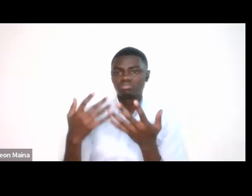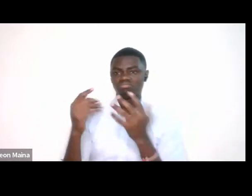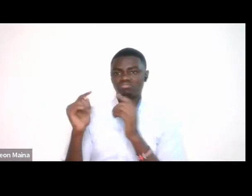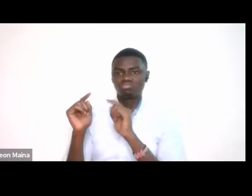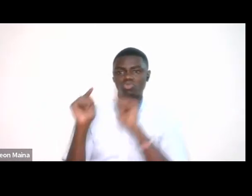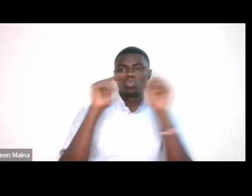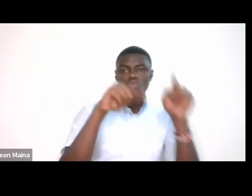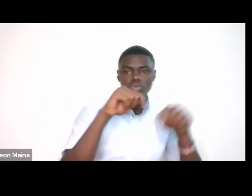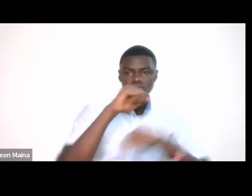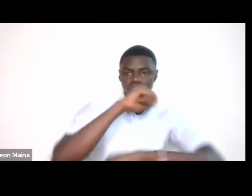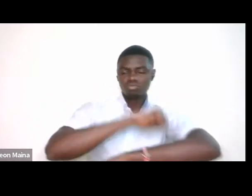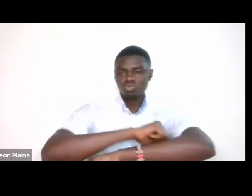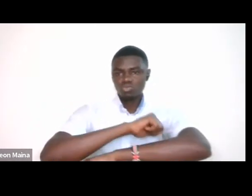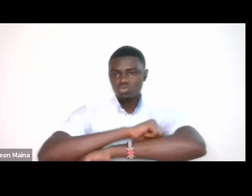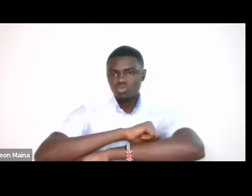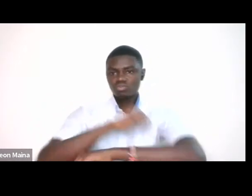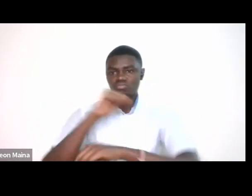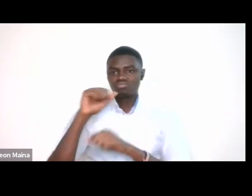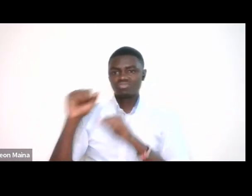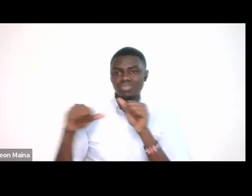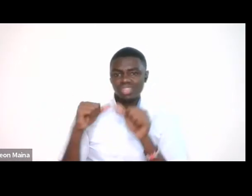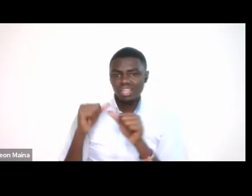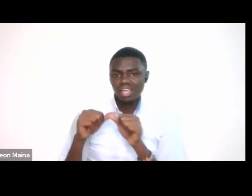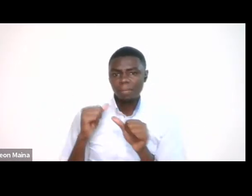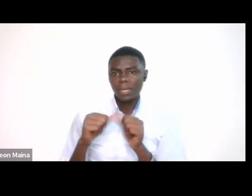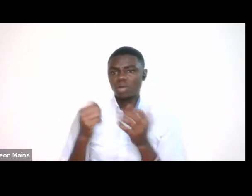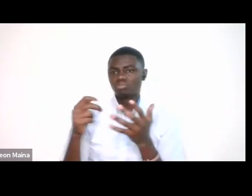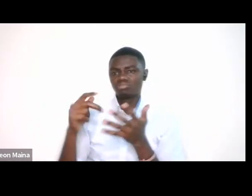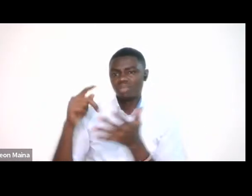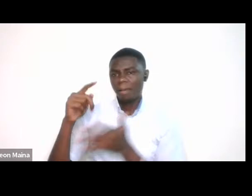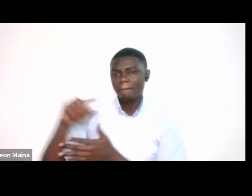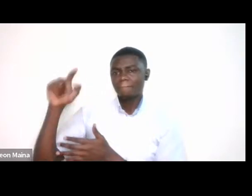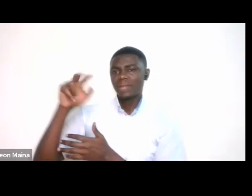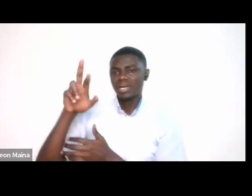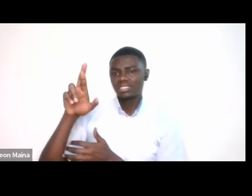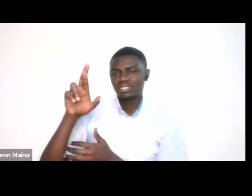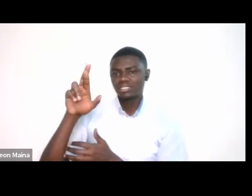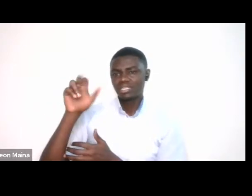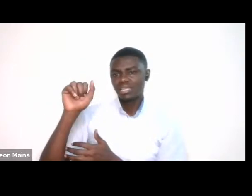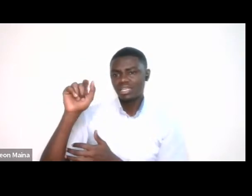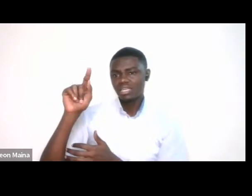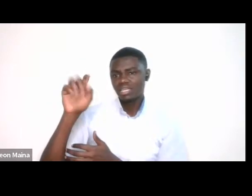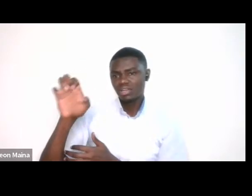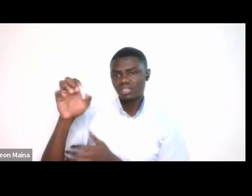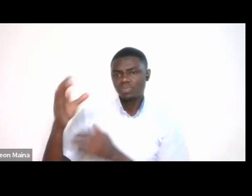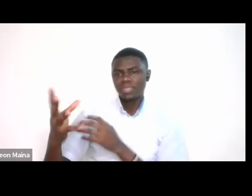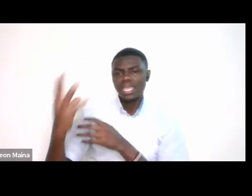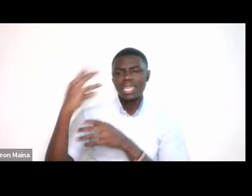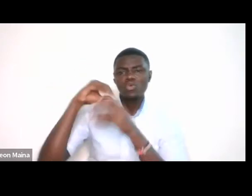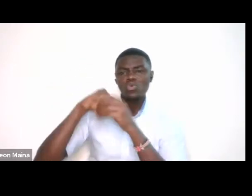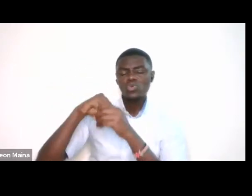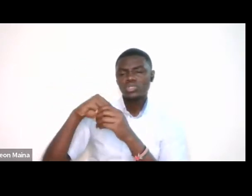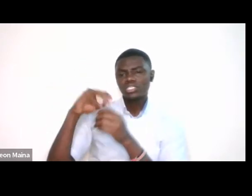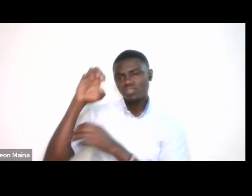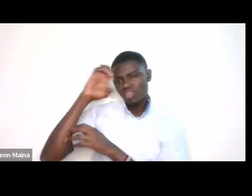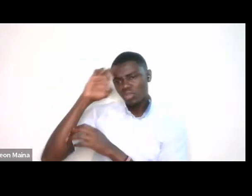schools, regarding pass rates, and so on. Inclusive education is not only about